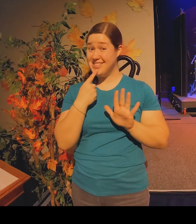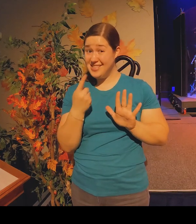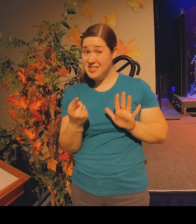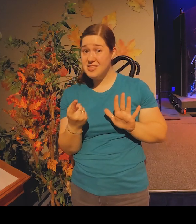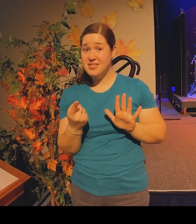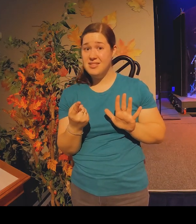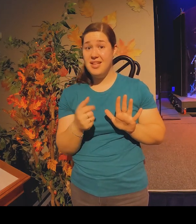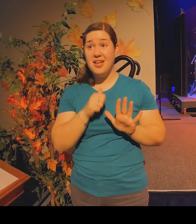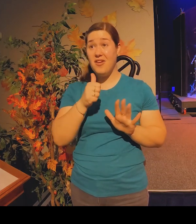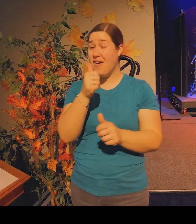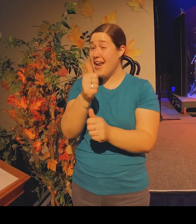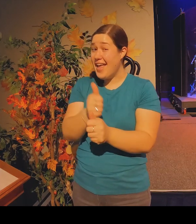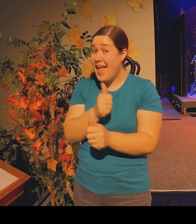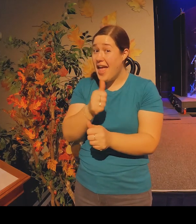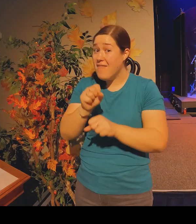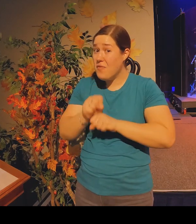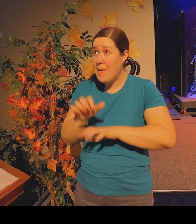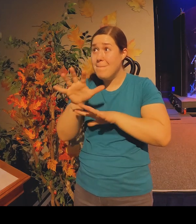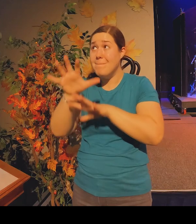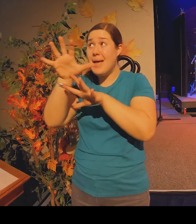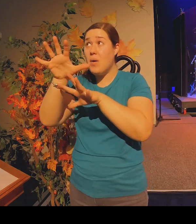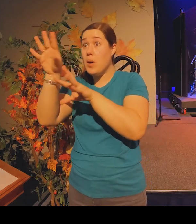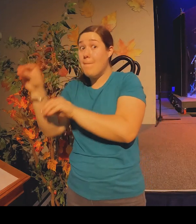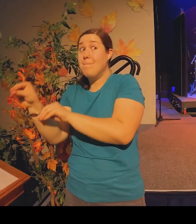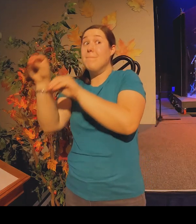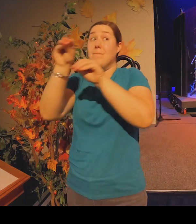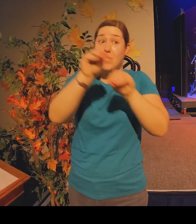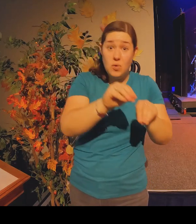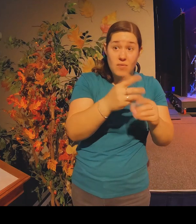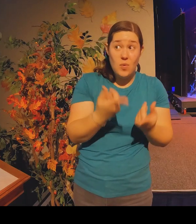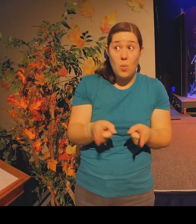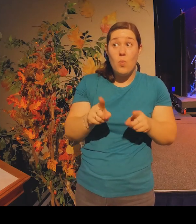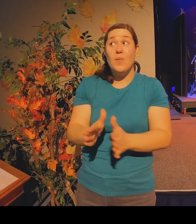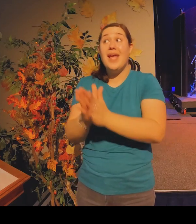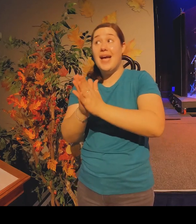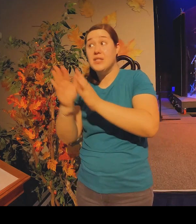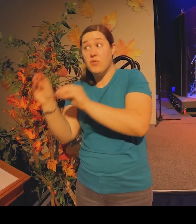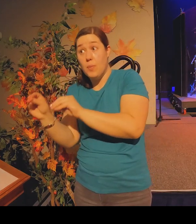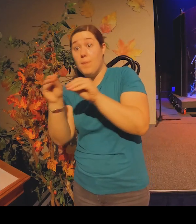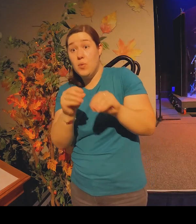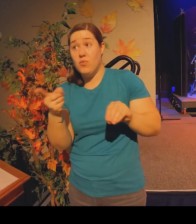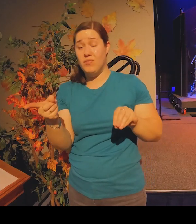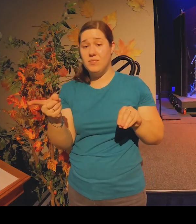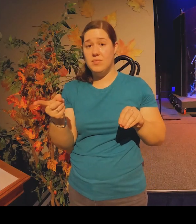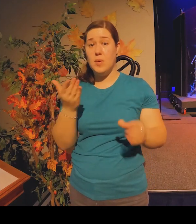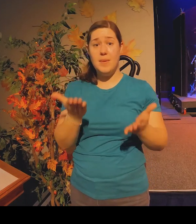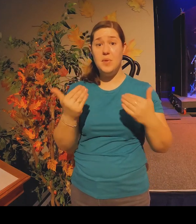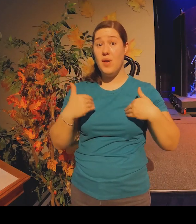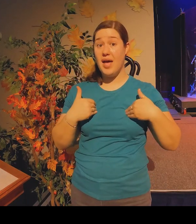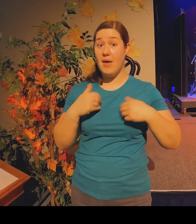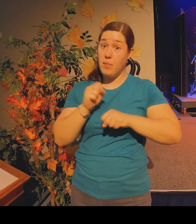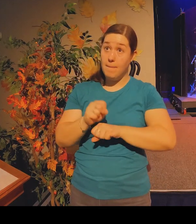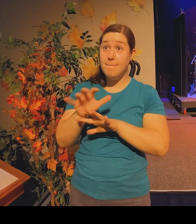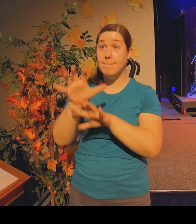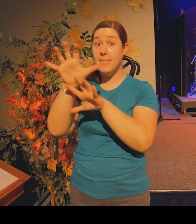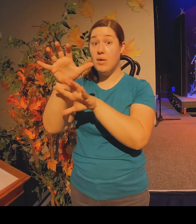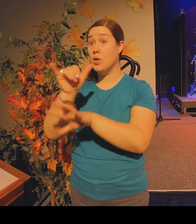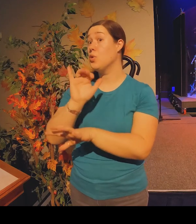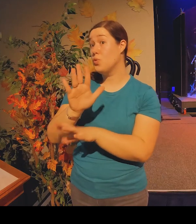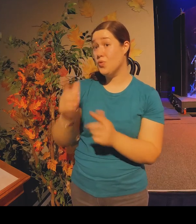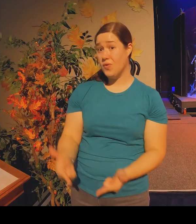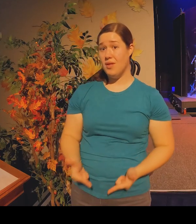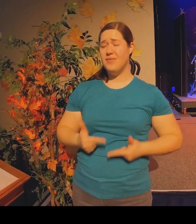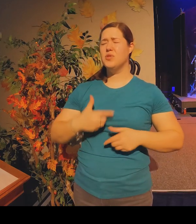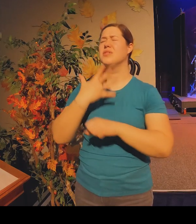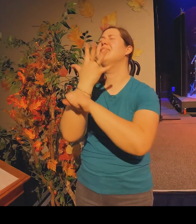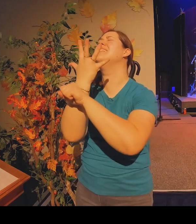every mountain is moved when we ask for it to be moved. And maybe there's a mountain in your life and you're desperate for it to be moved and you've